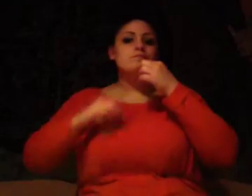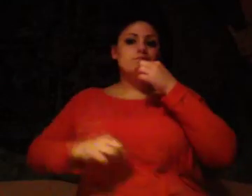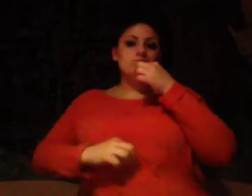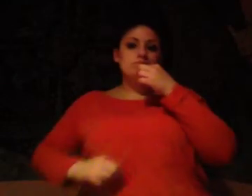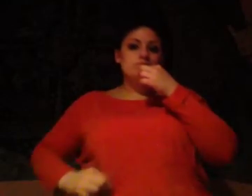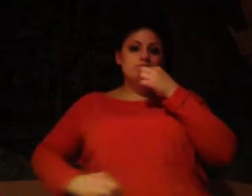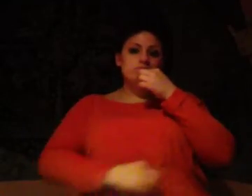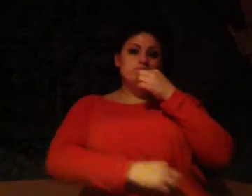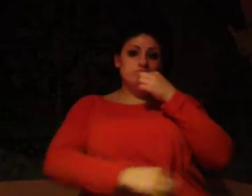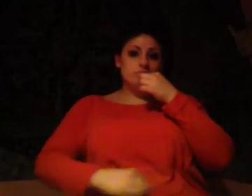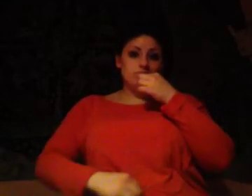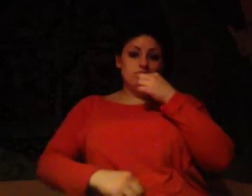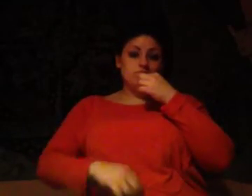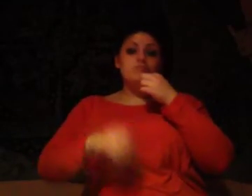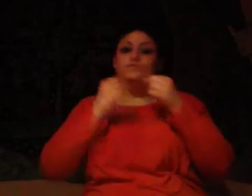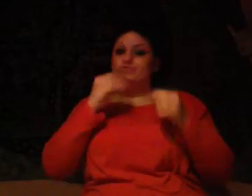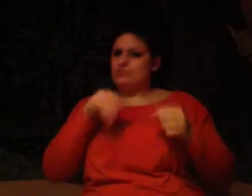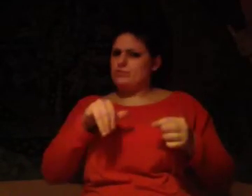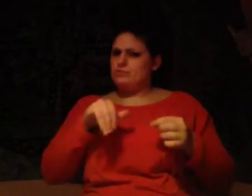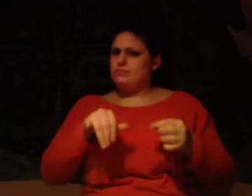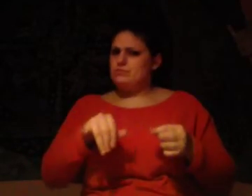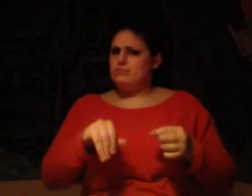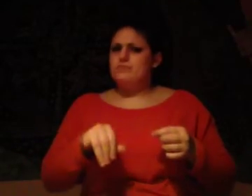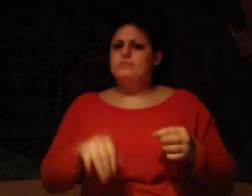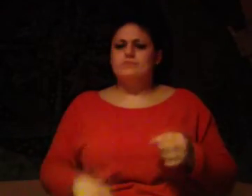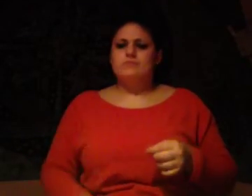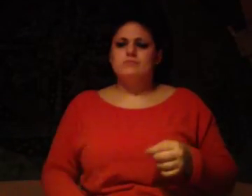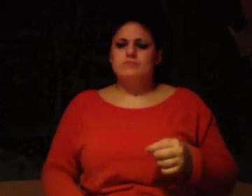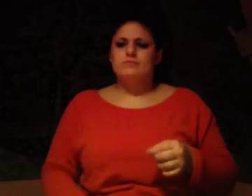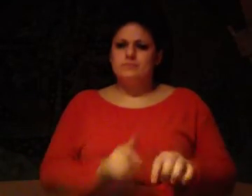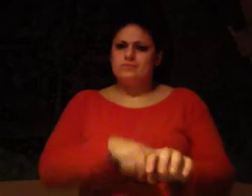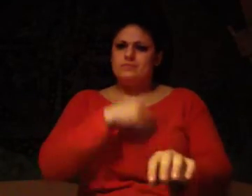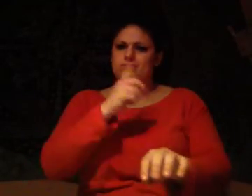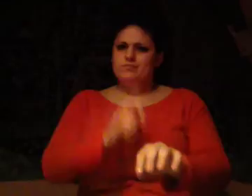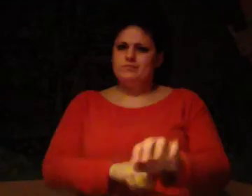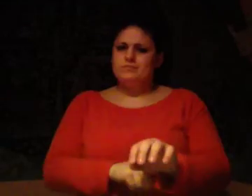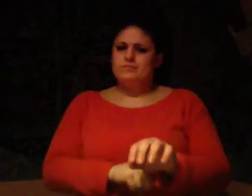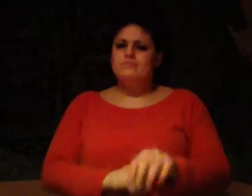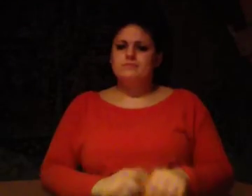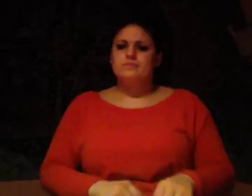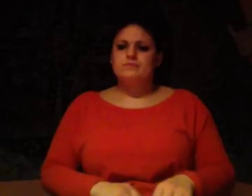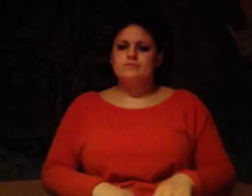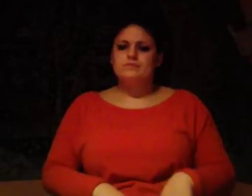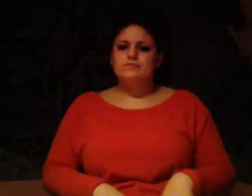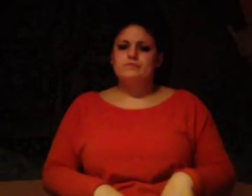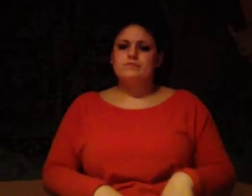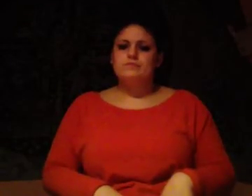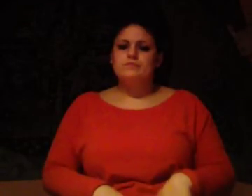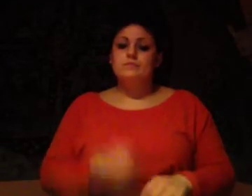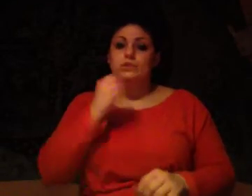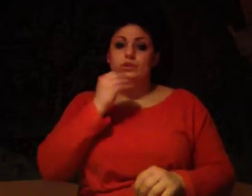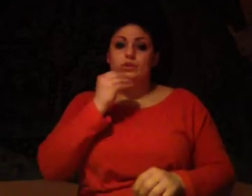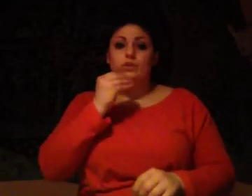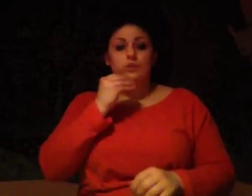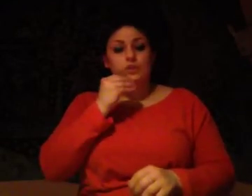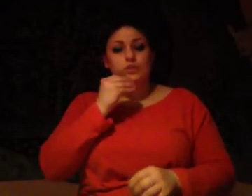food particles are in their smallest form, they are then going to be absorbed. Absorption is a key process because without absorption, food would simply